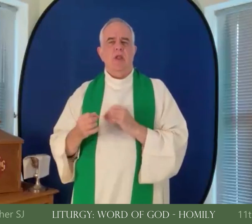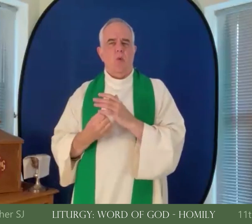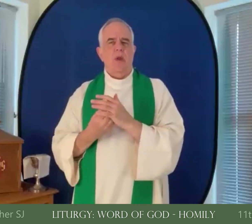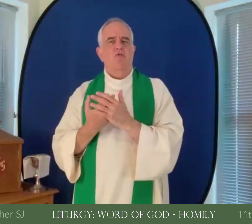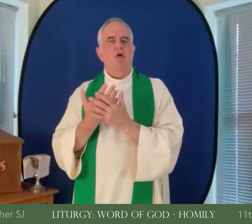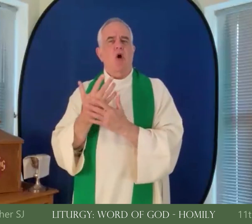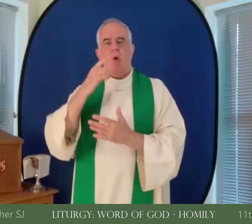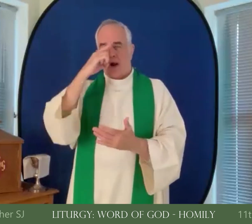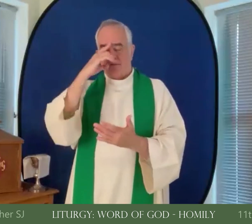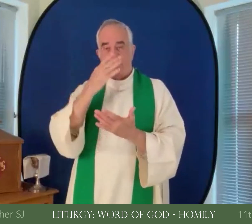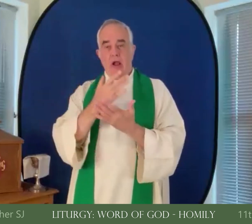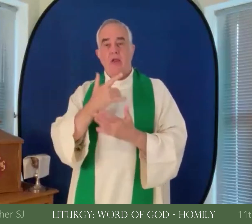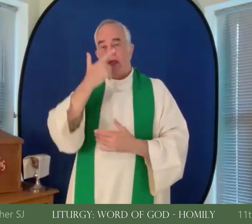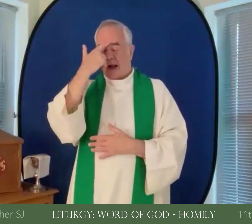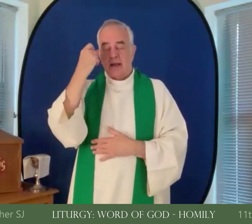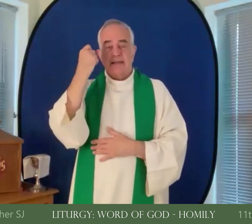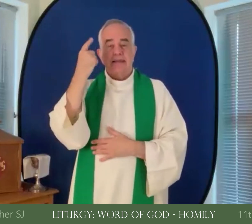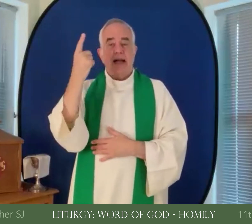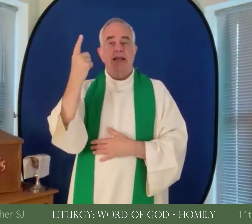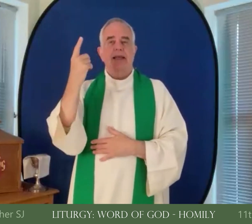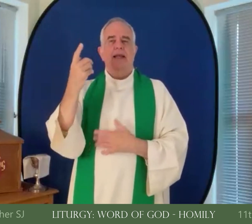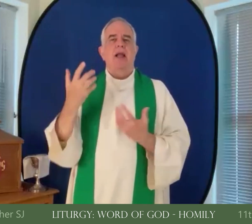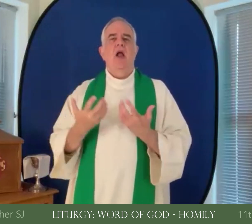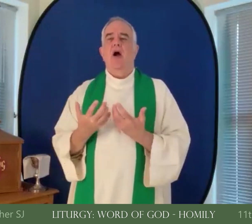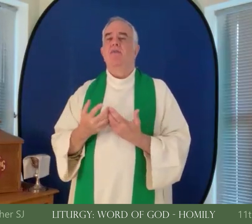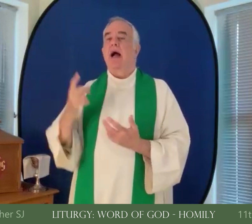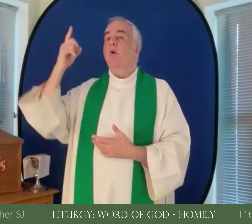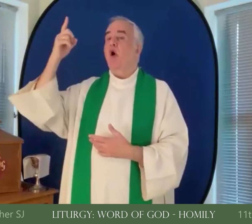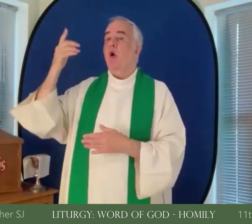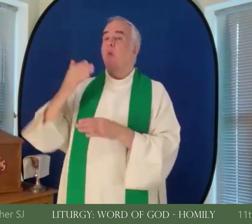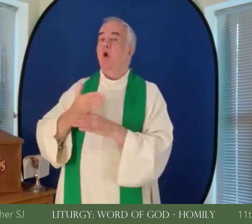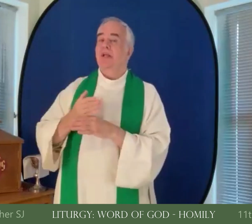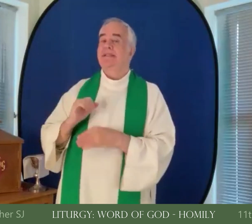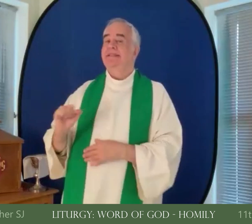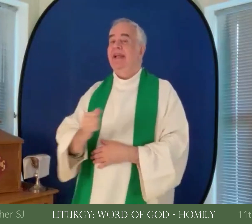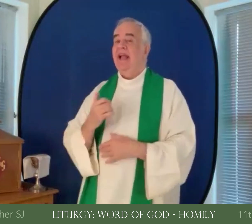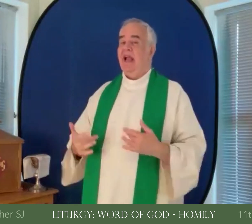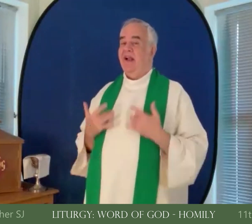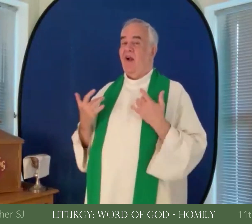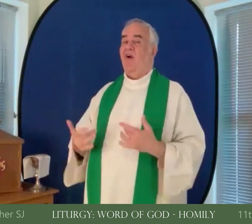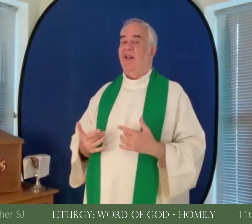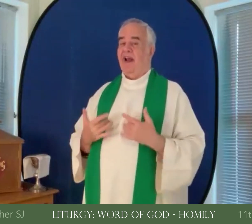So we grow and build an understanding of how God works in our